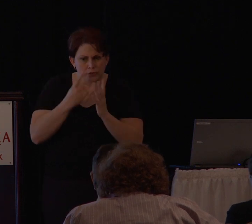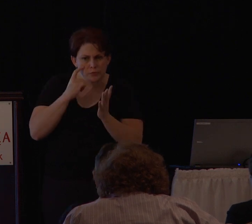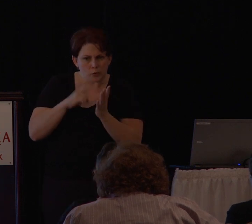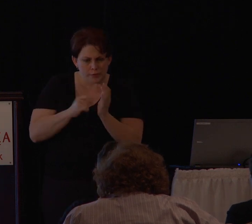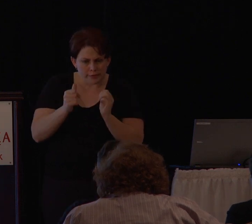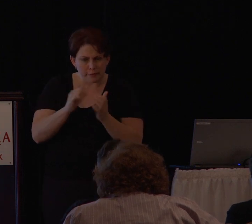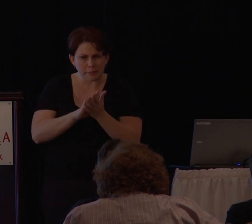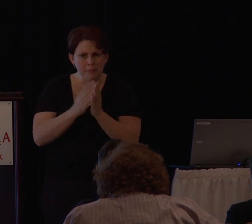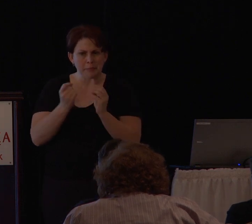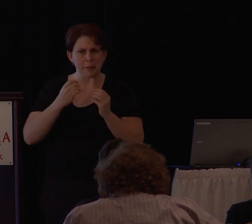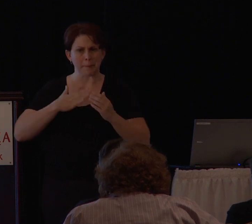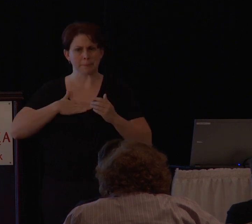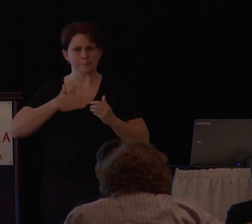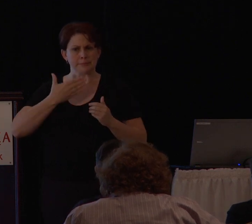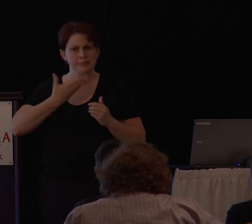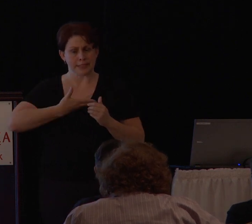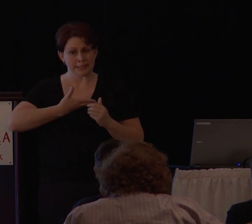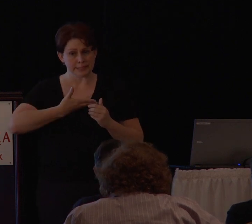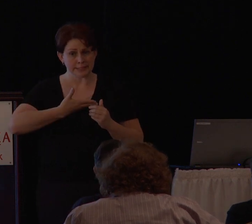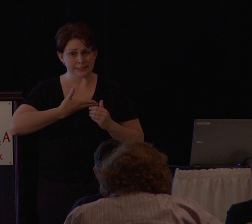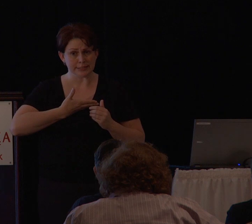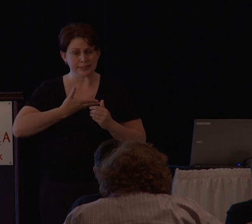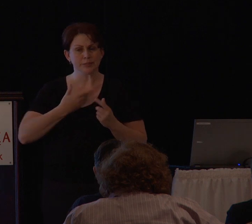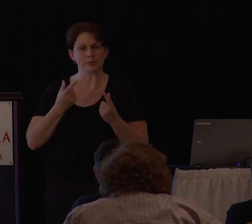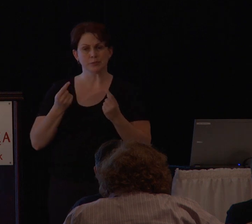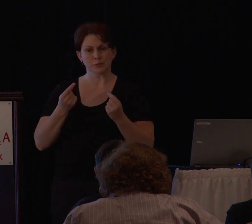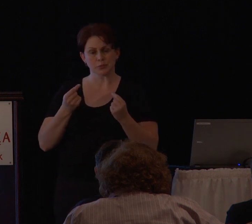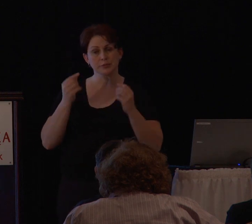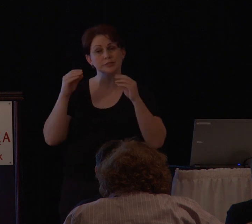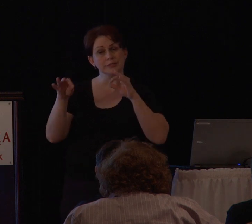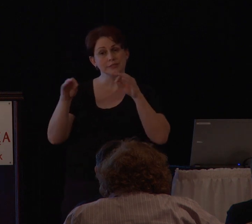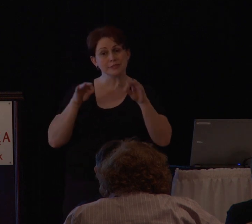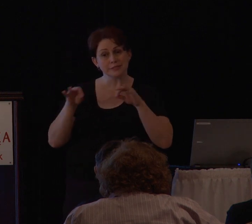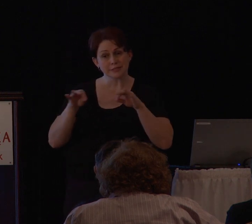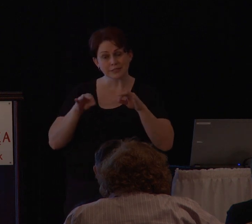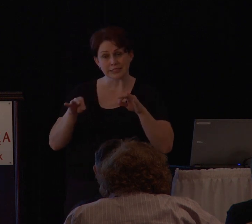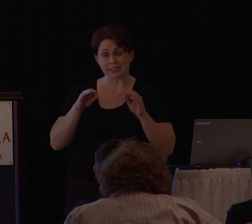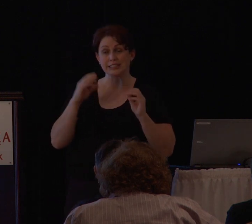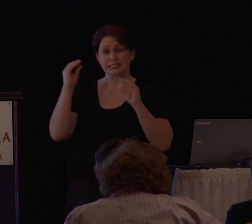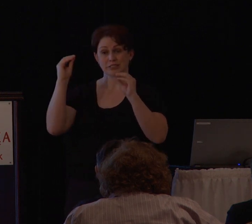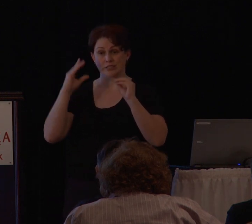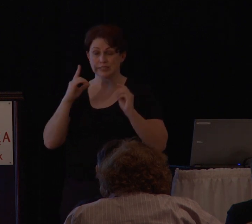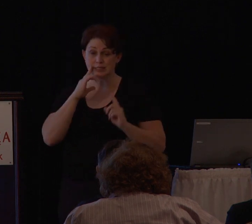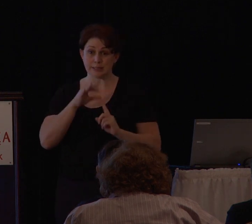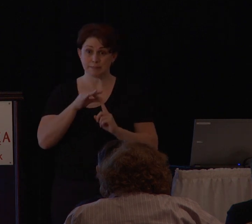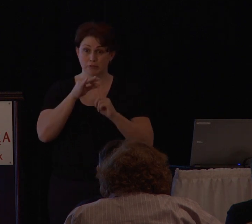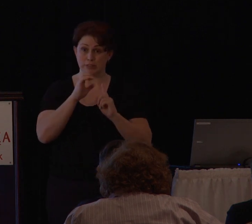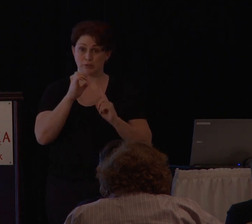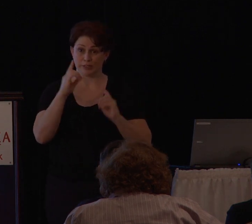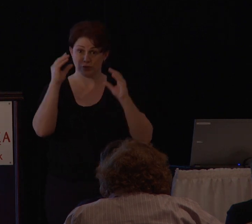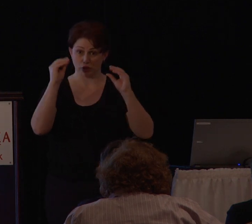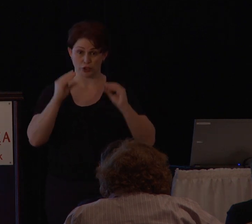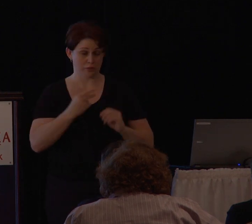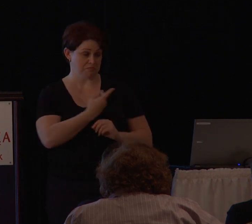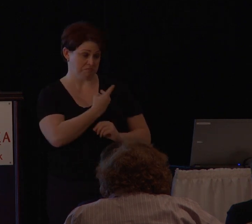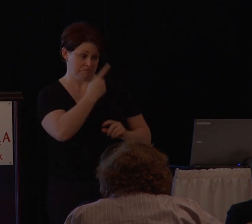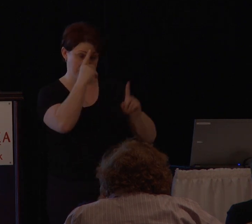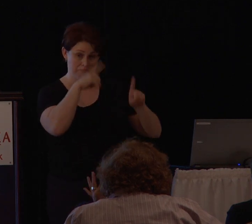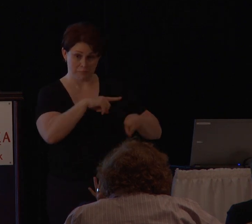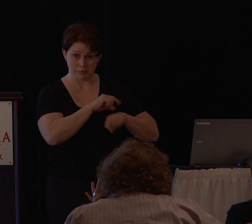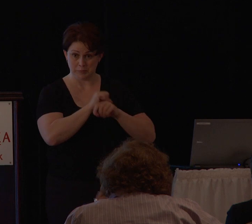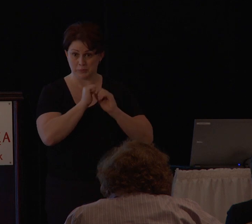upset. And this one teacher describes, with the help of special education teacher, we built a 5-point